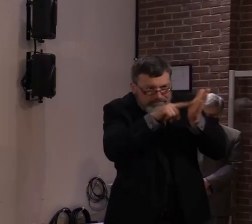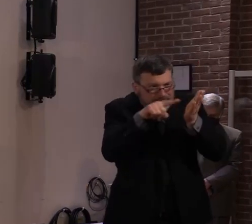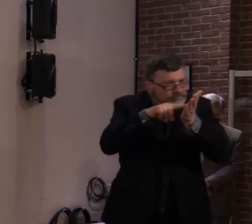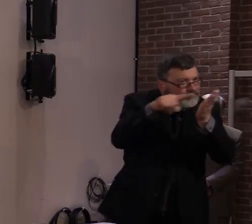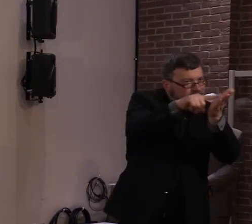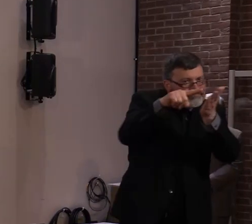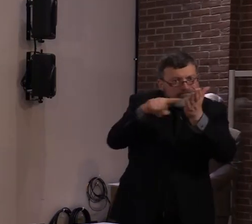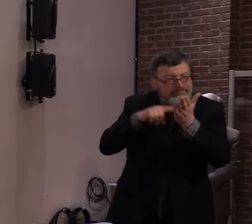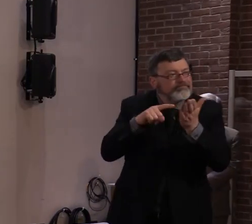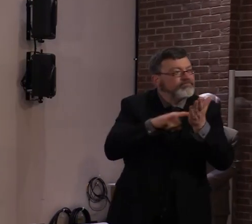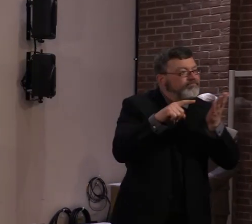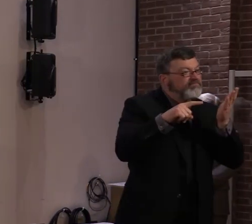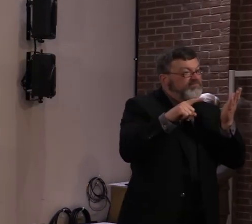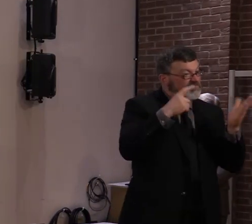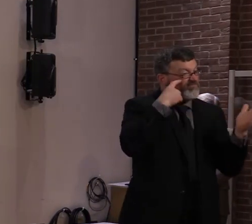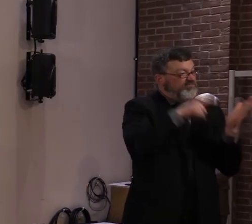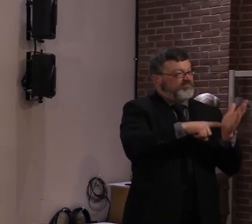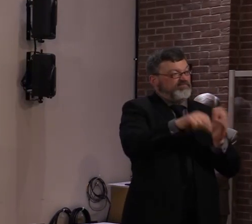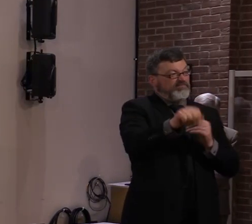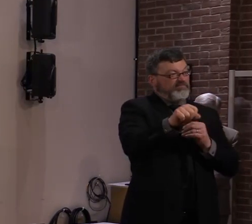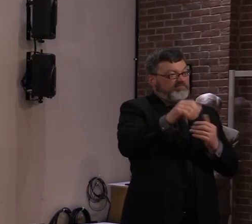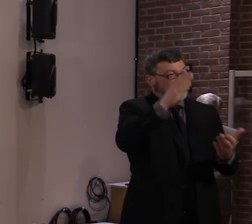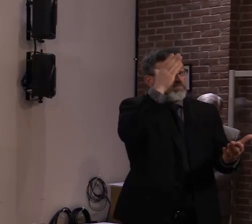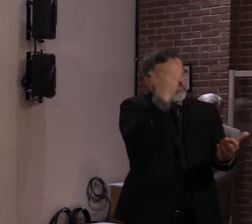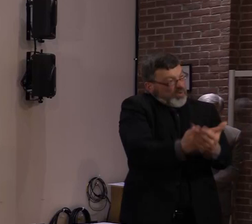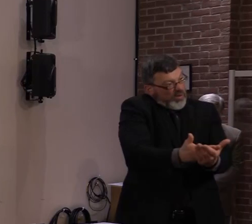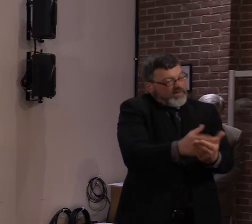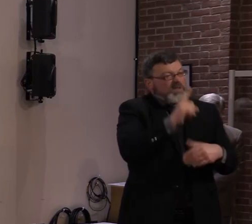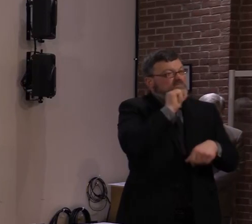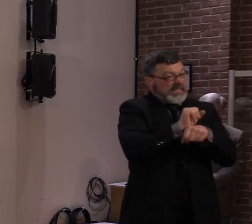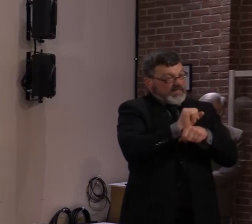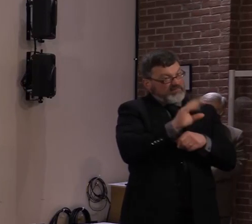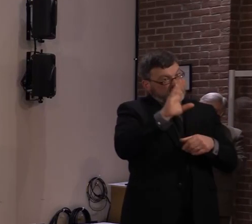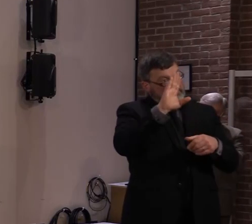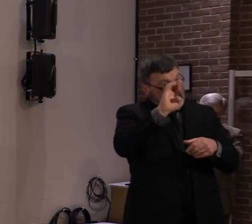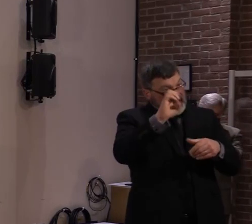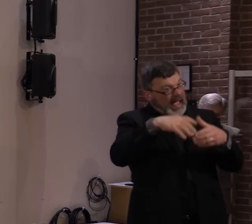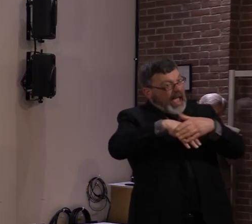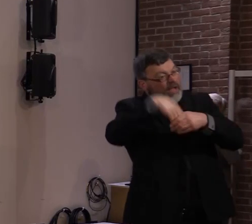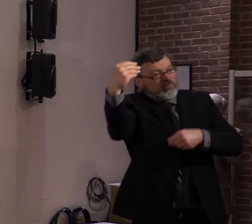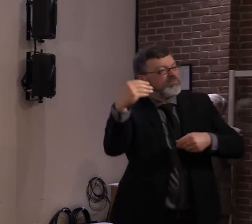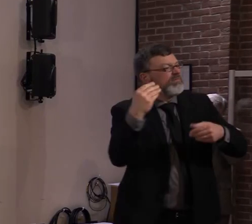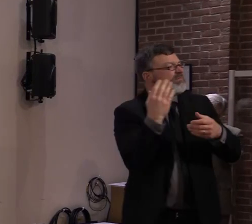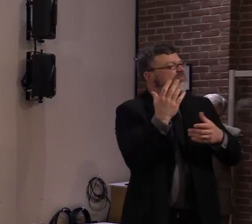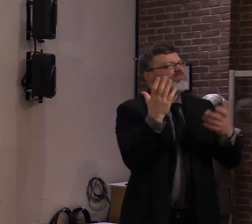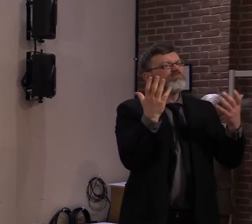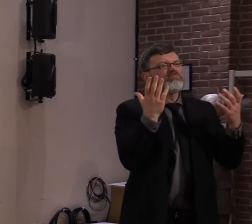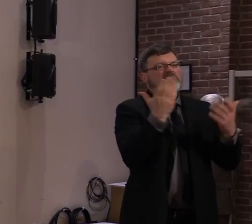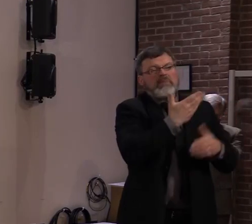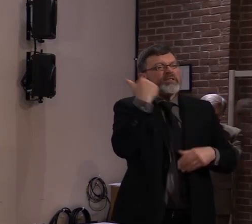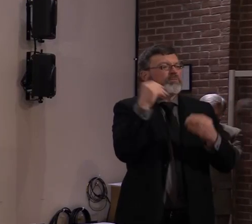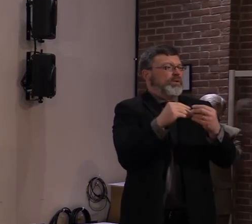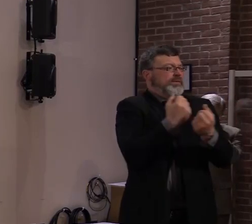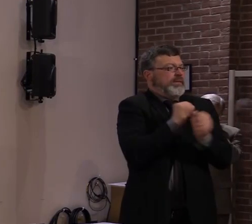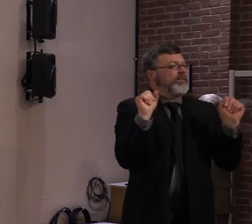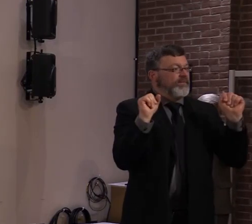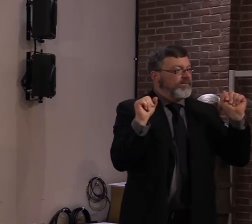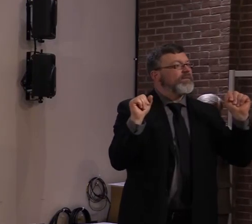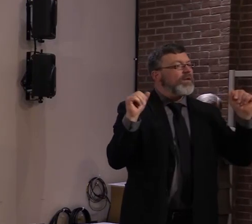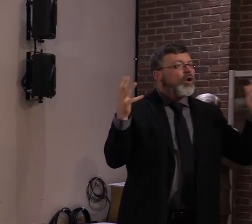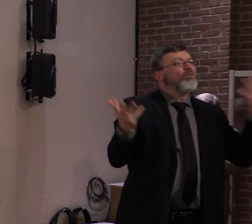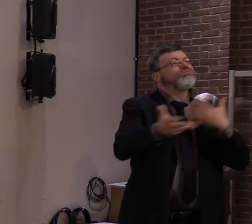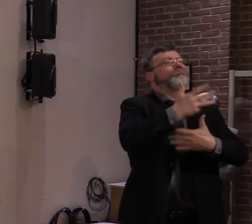to support this. With less virus circulating and more people vaccinated, any small risk